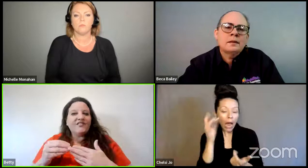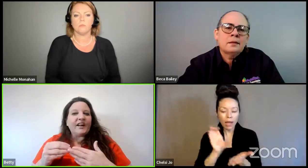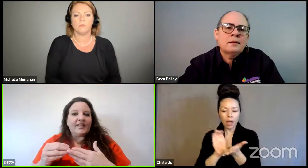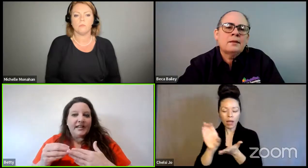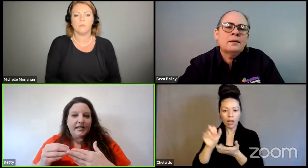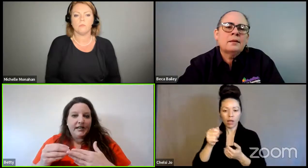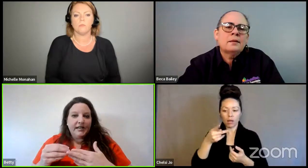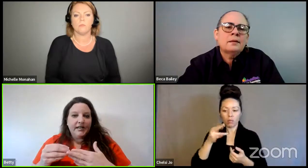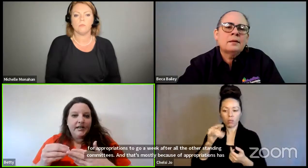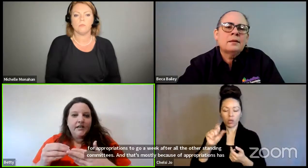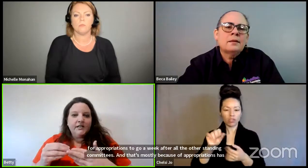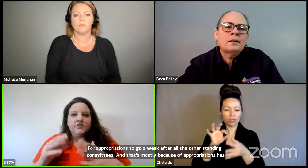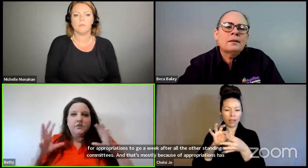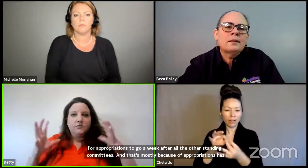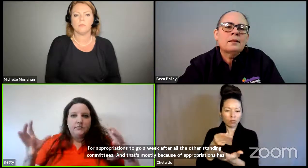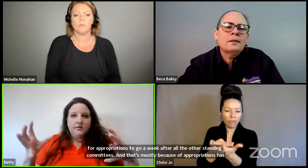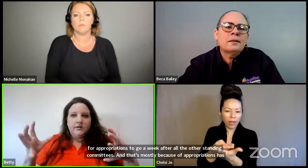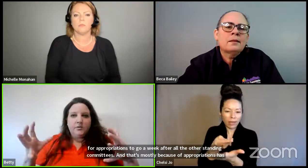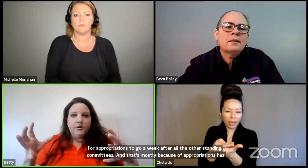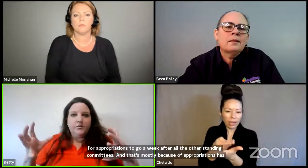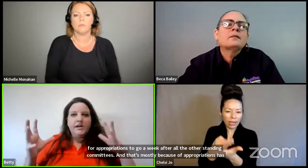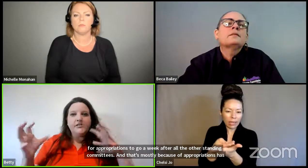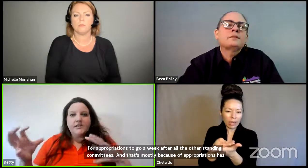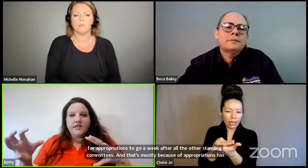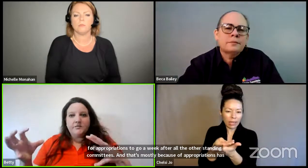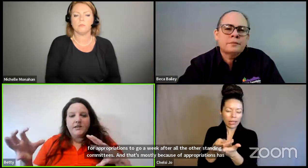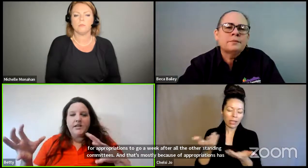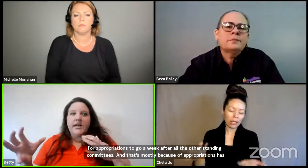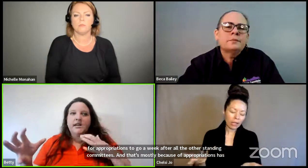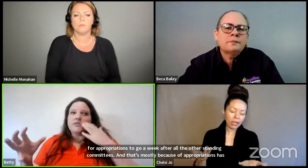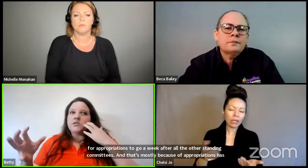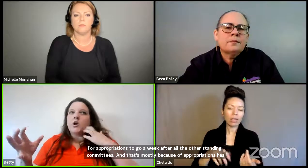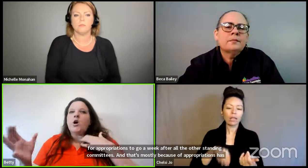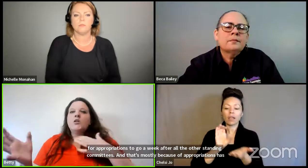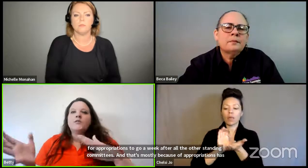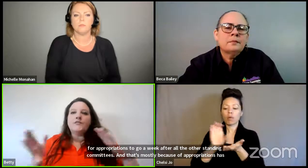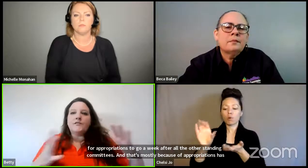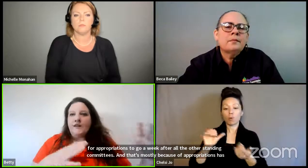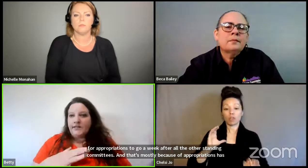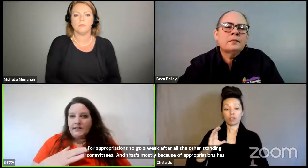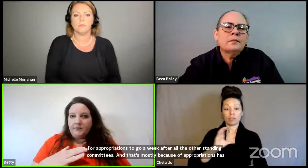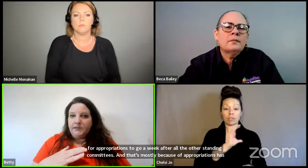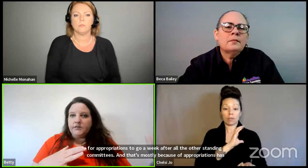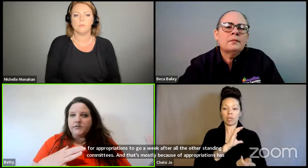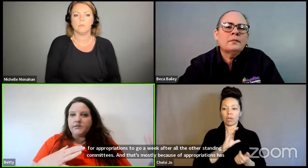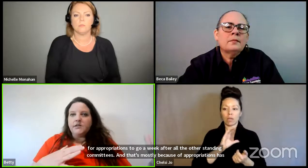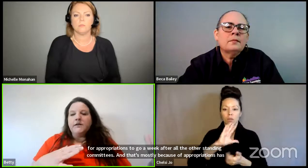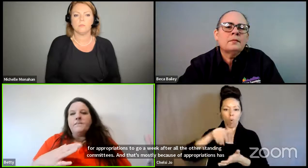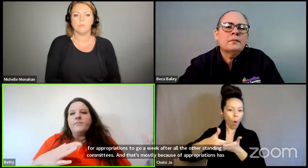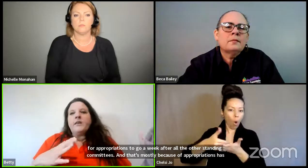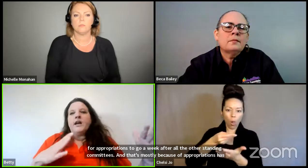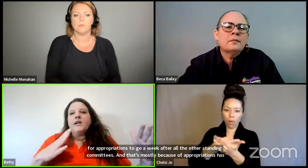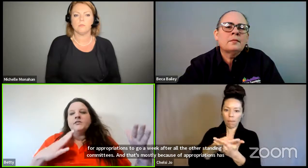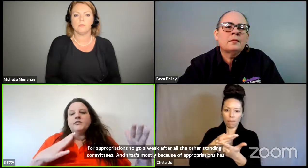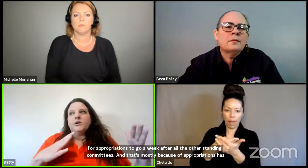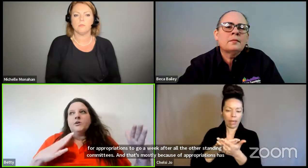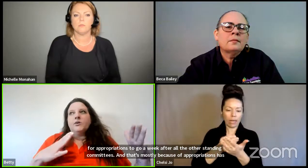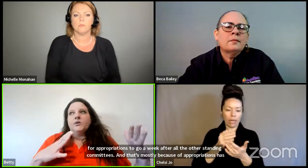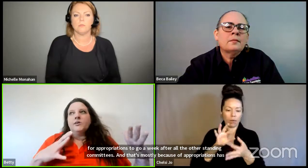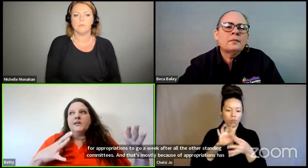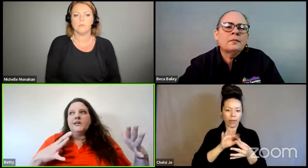to do with funding. So the Appropriations Committee handles all of the funding bills.